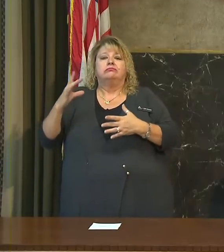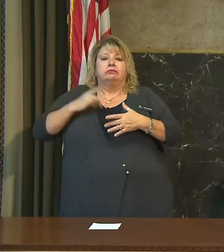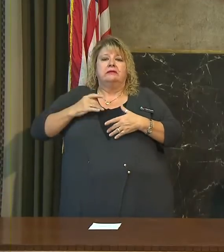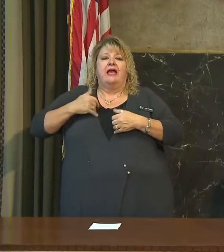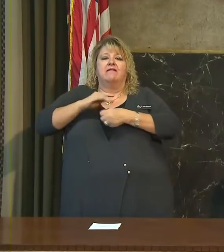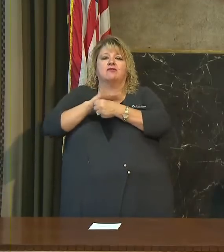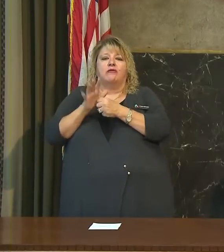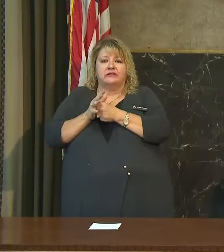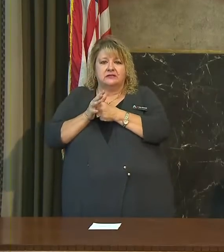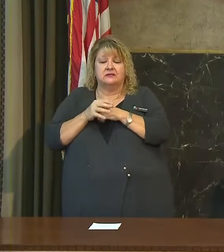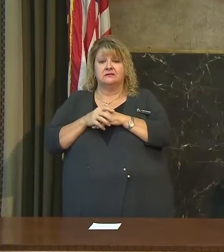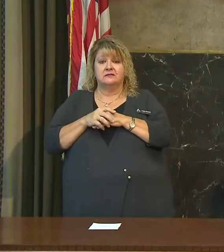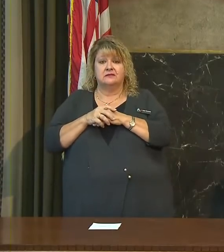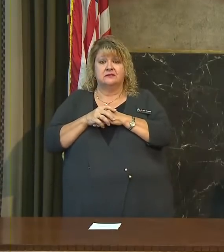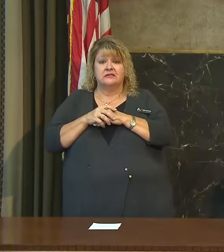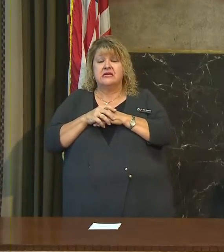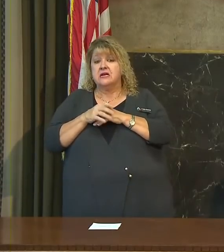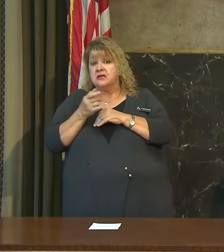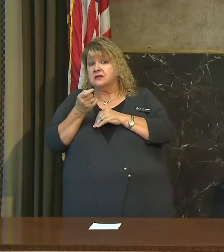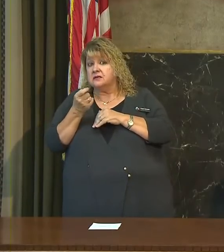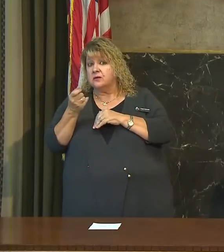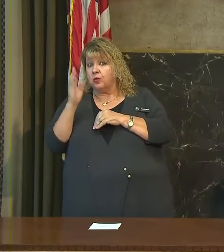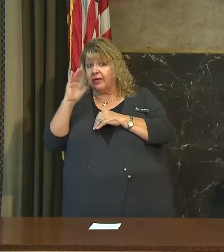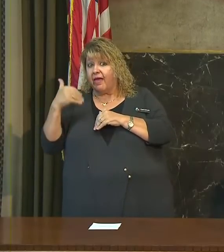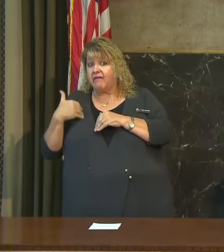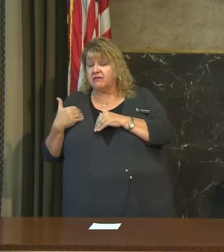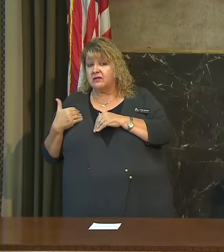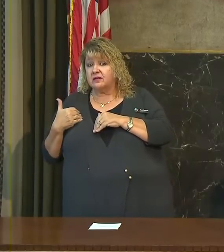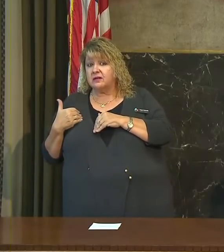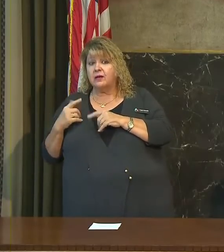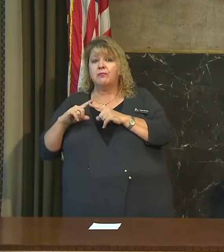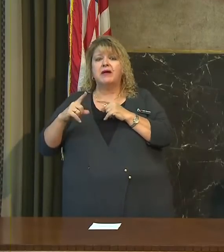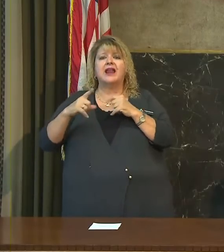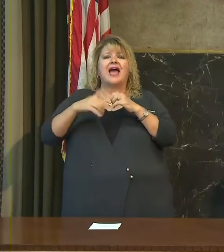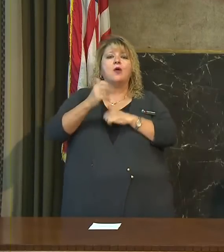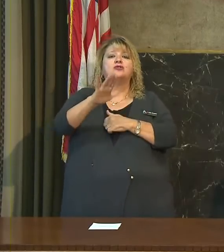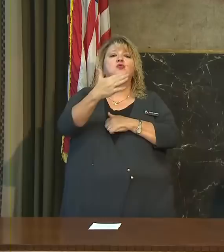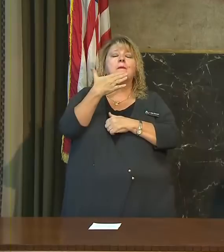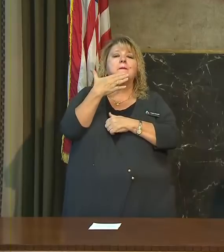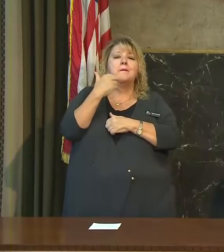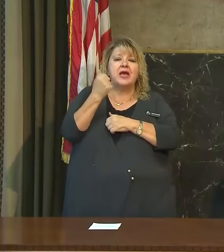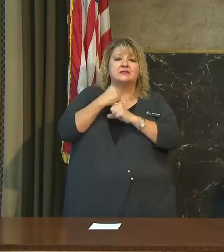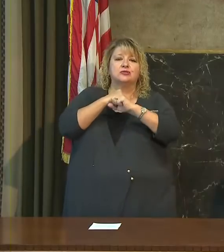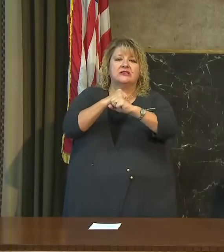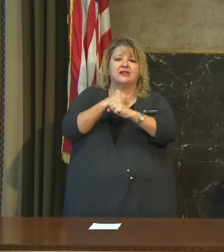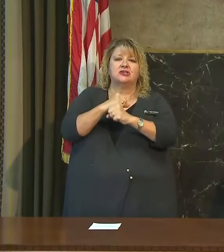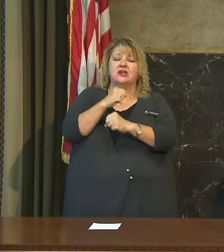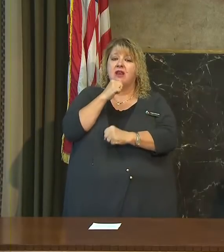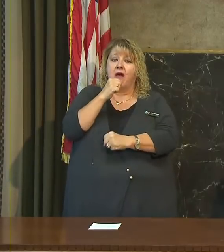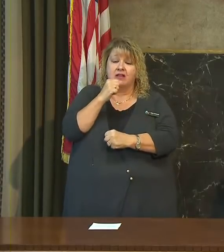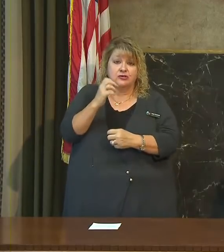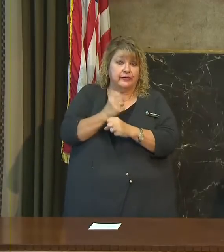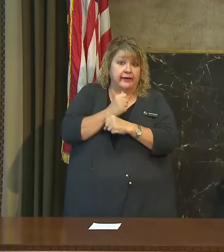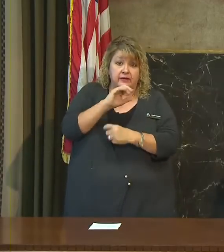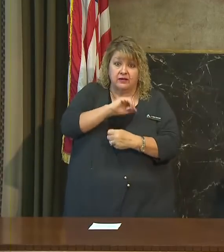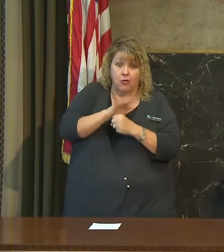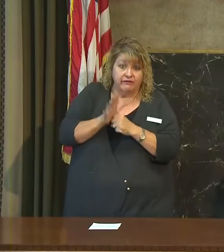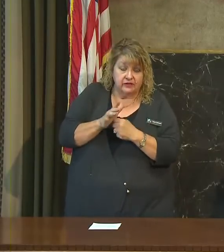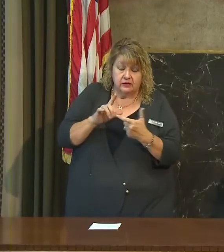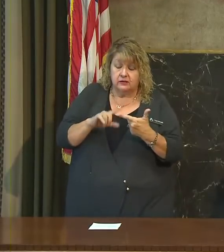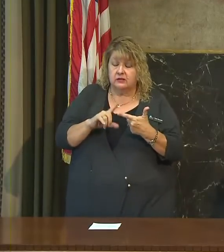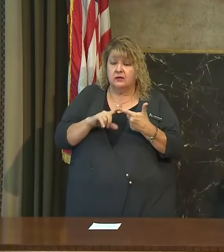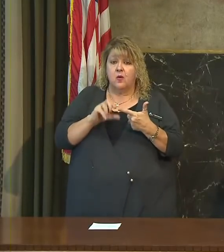sick, severely sick with COVID, being hospitalized or dying from COVID, is to get vaccinated. There is absolutely